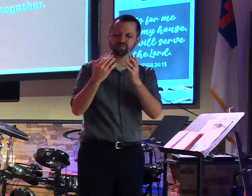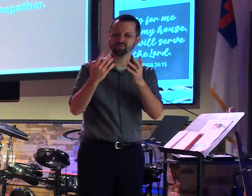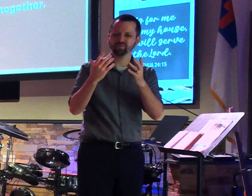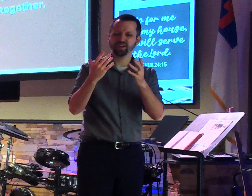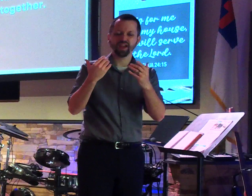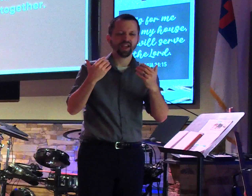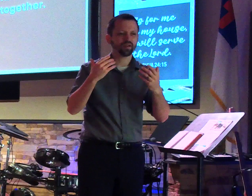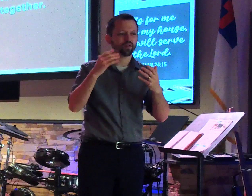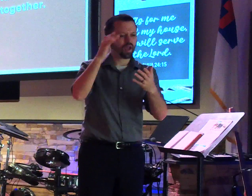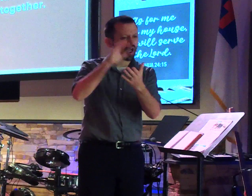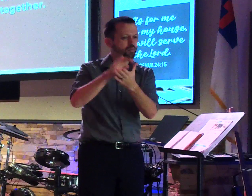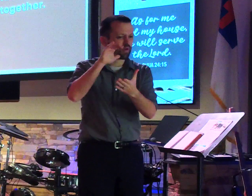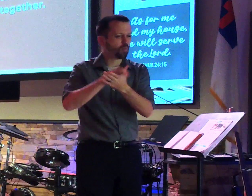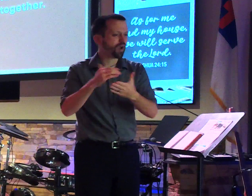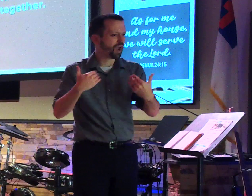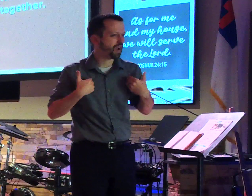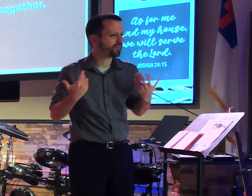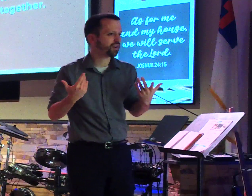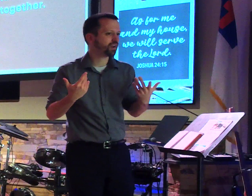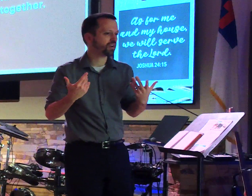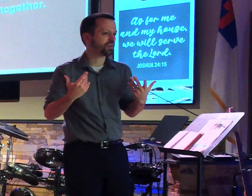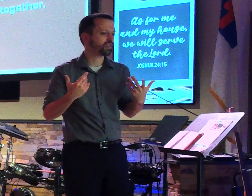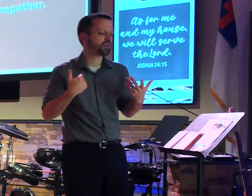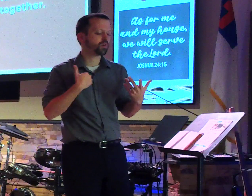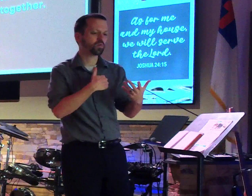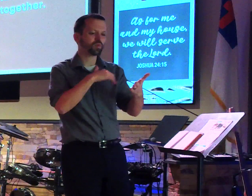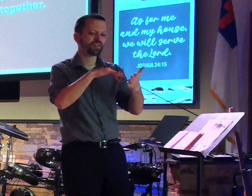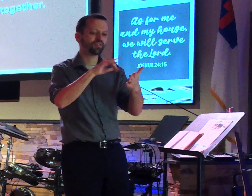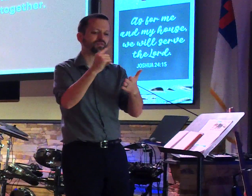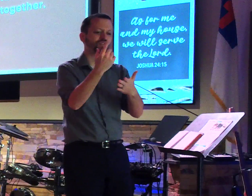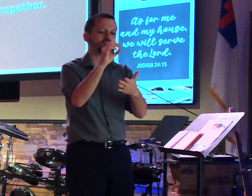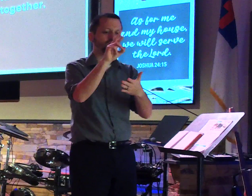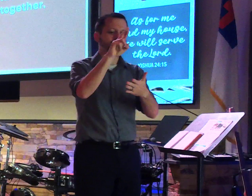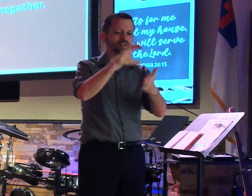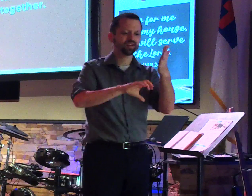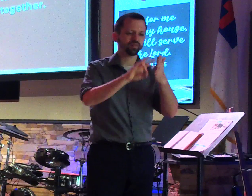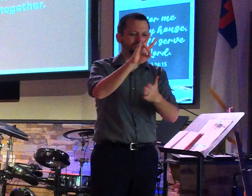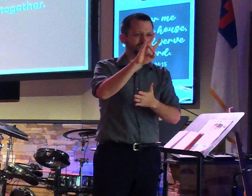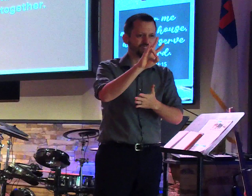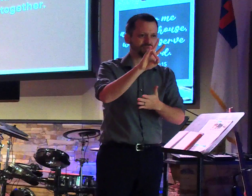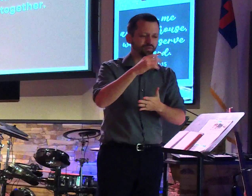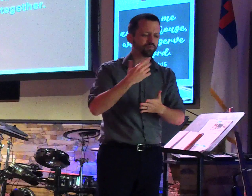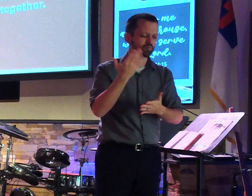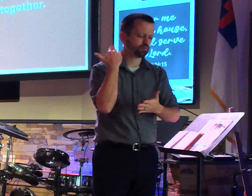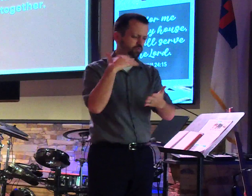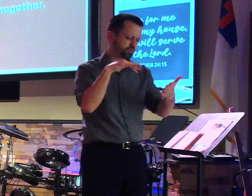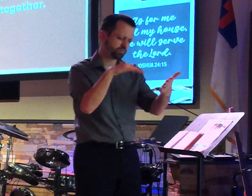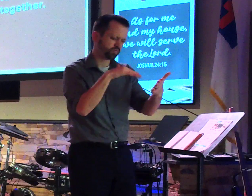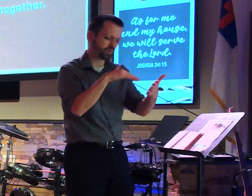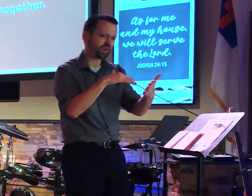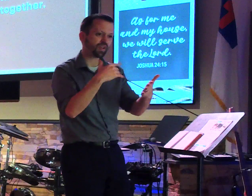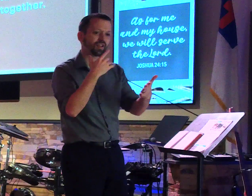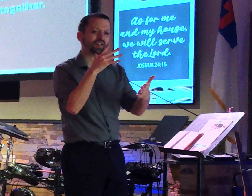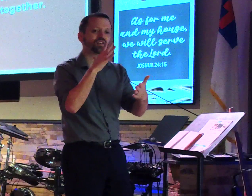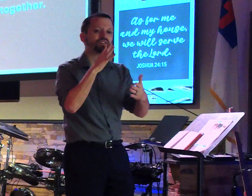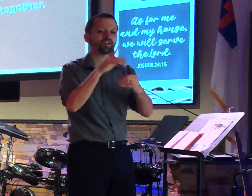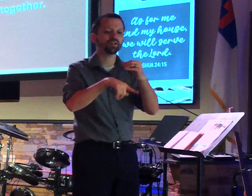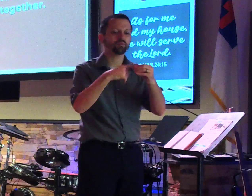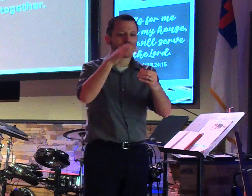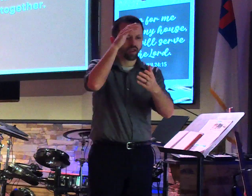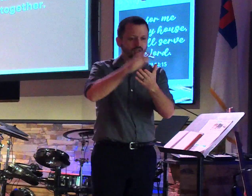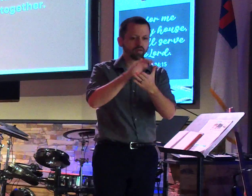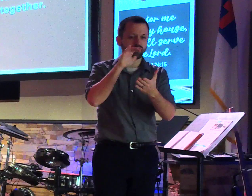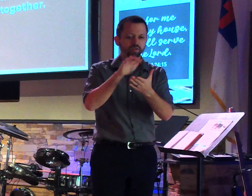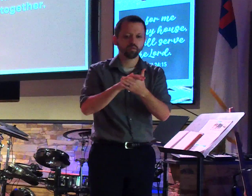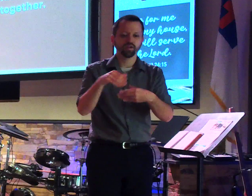know, 1 Corinthians 7, we did a whole study of that passage. And 1 Corinthians 7 talks about the husband and the wife rendering to each other due